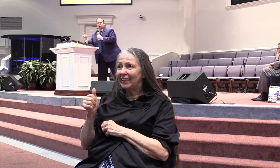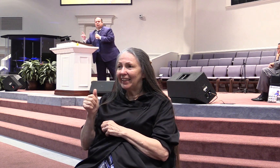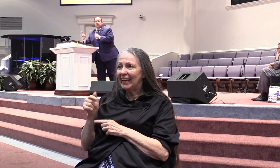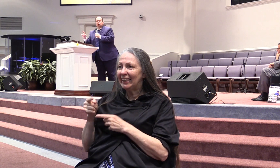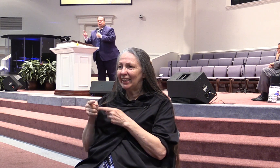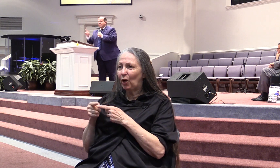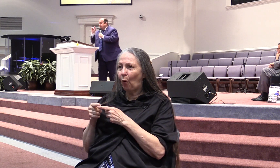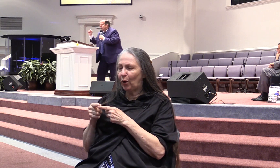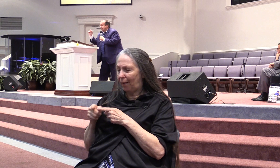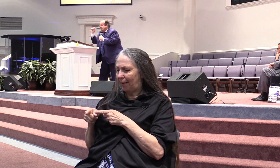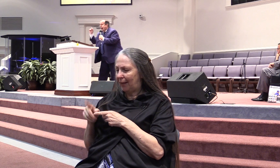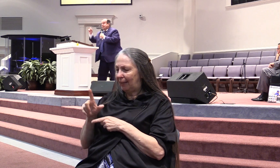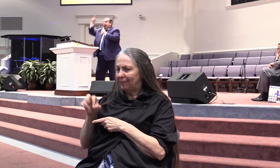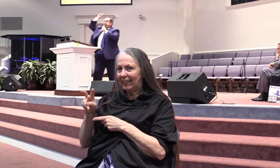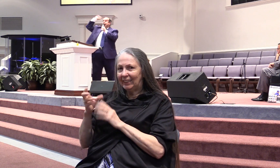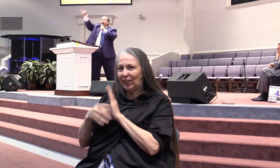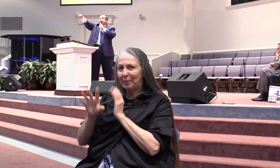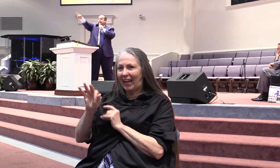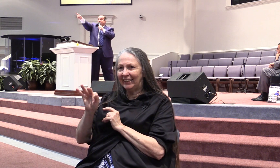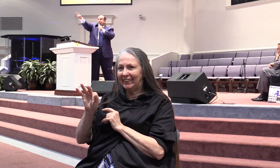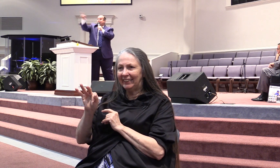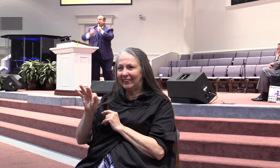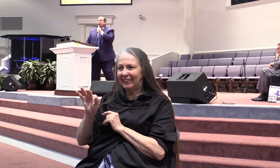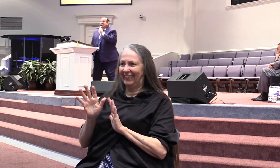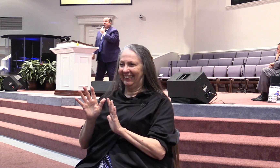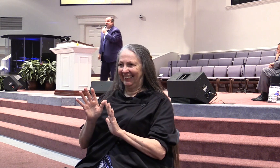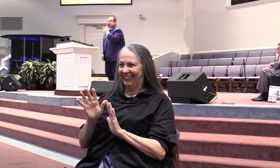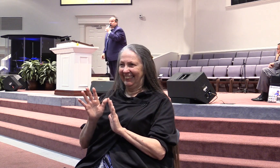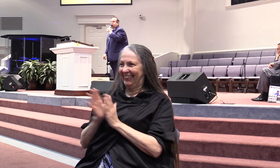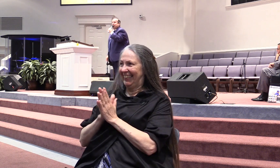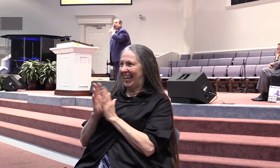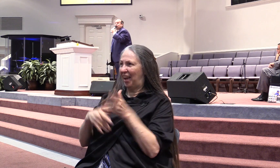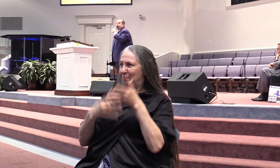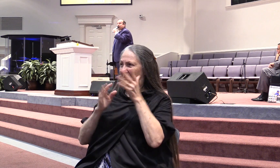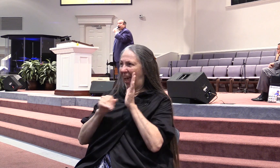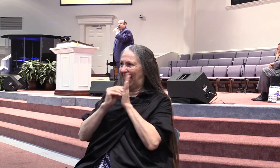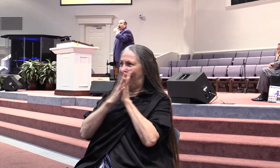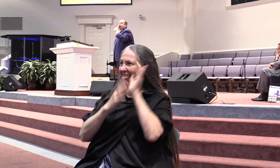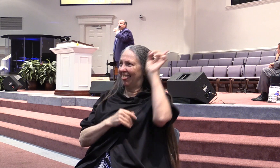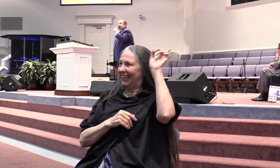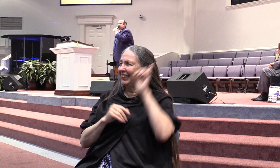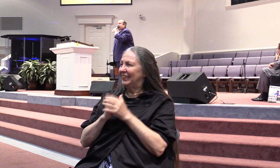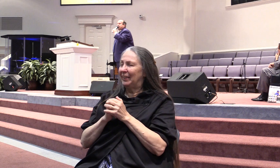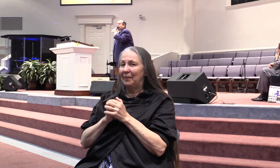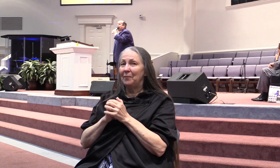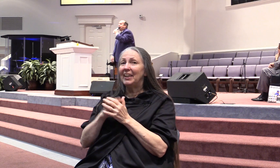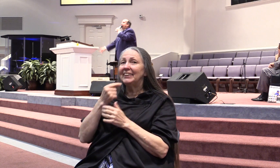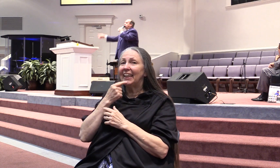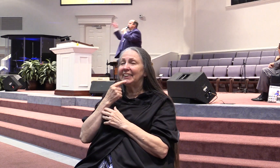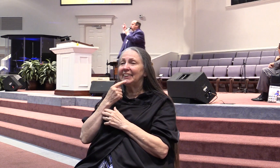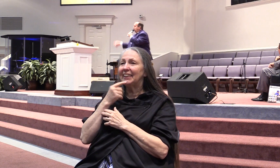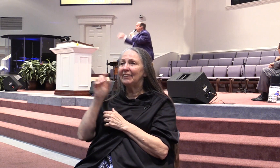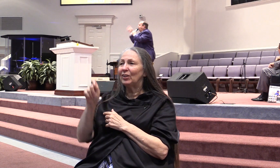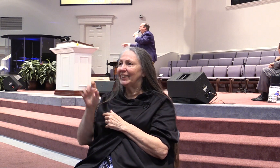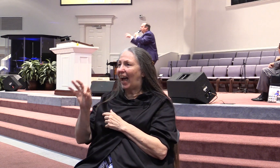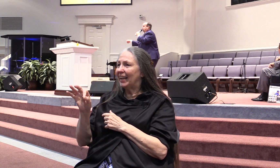corner. Leviticus 19. Now, my brother, sister, whoever, there you go. Leviticus 19 and 9. And